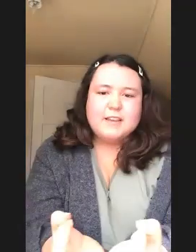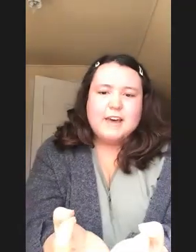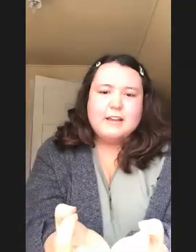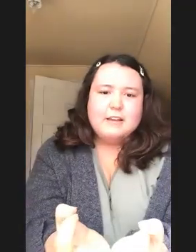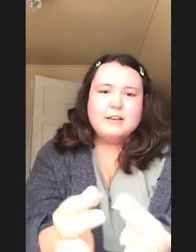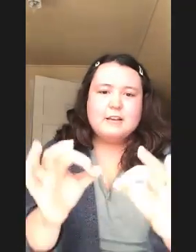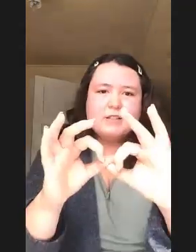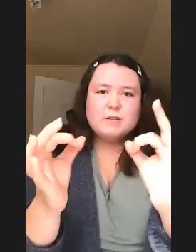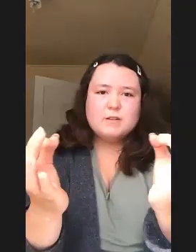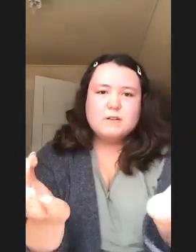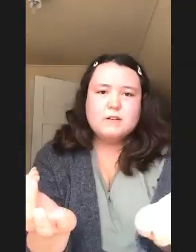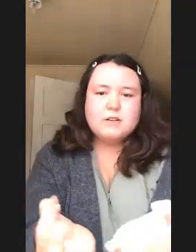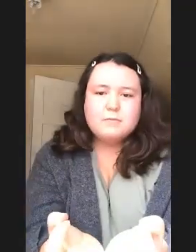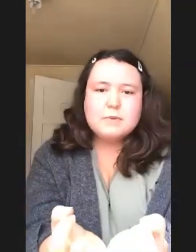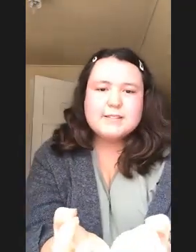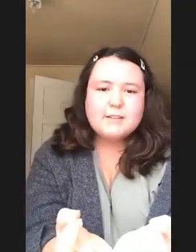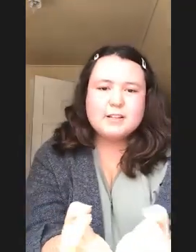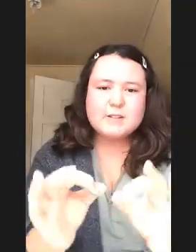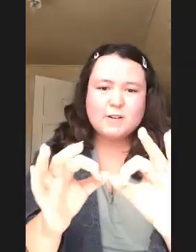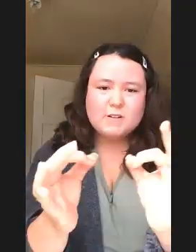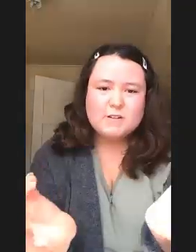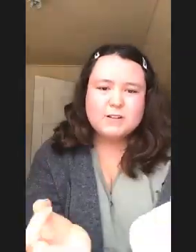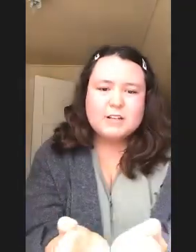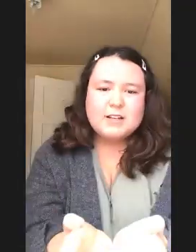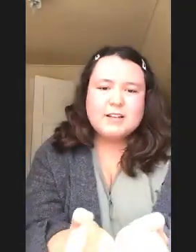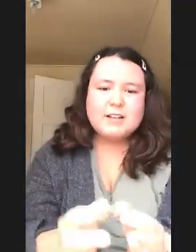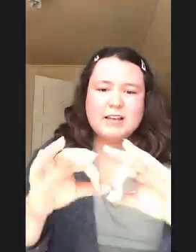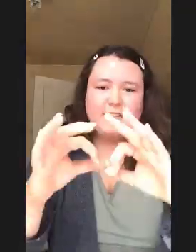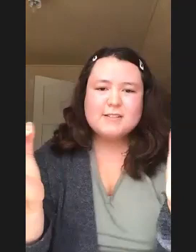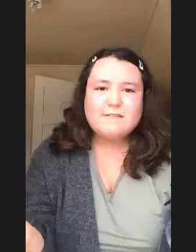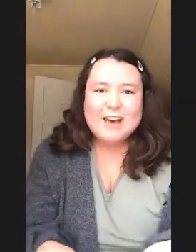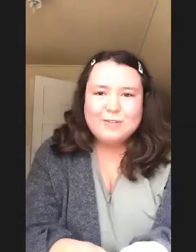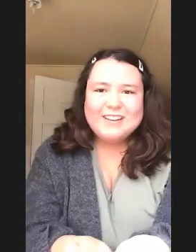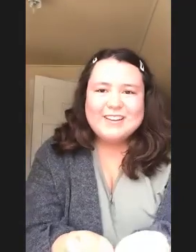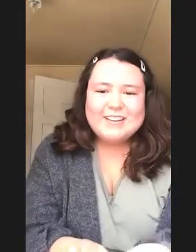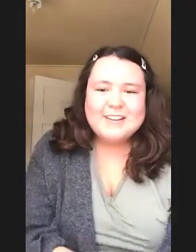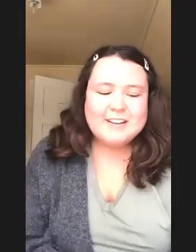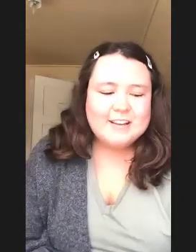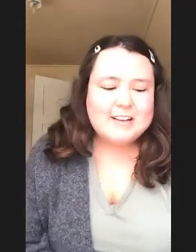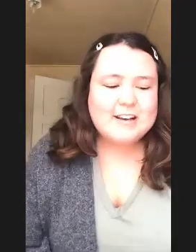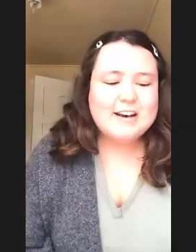that into basically a circle. Yeah, so family.